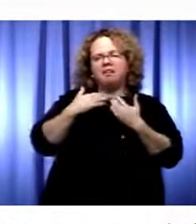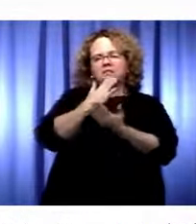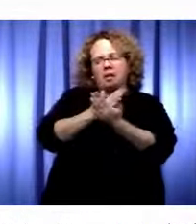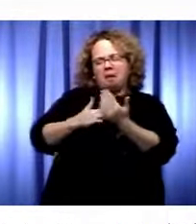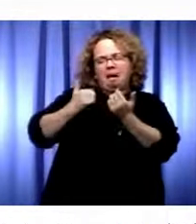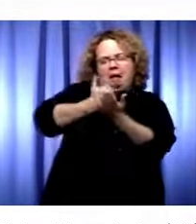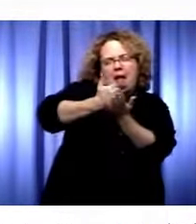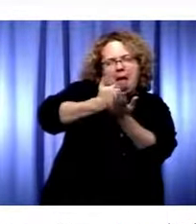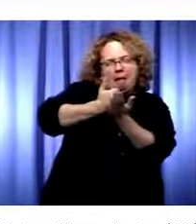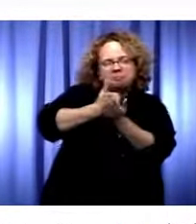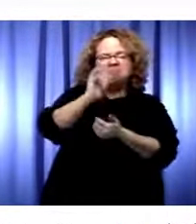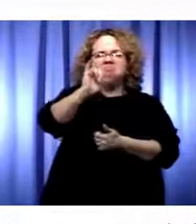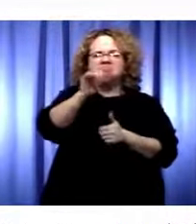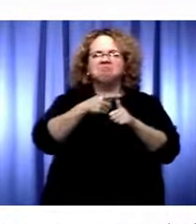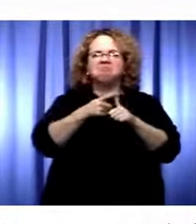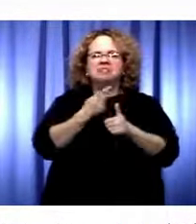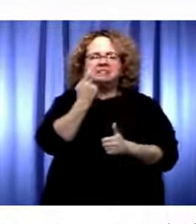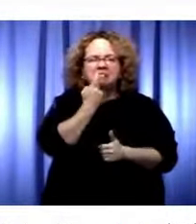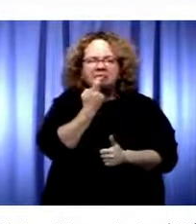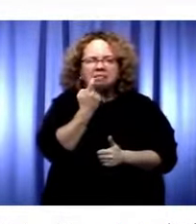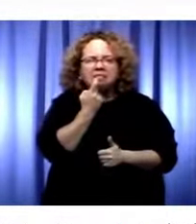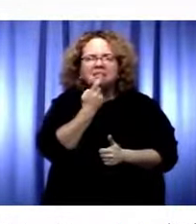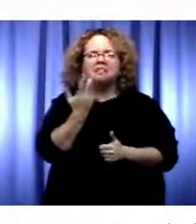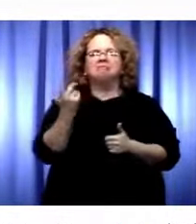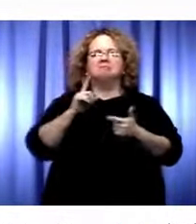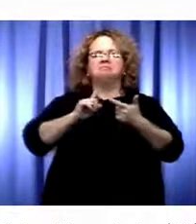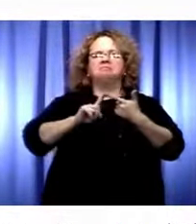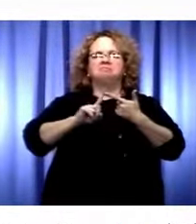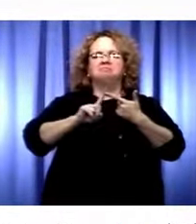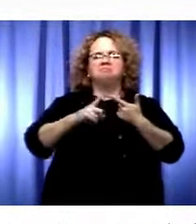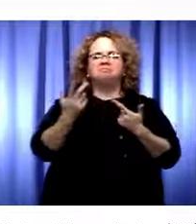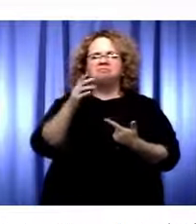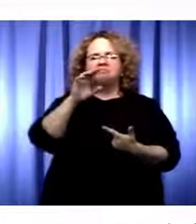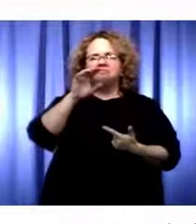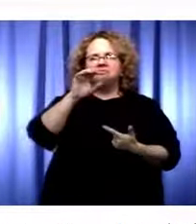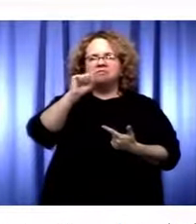And in addition to that, it has some help from the teeth,